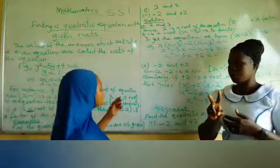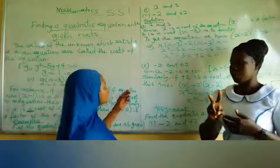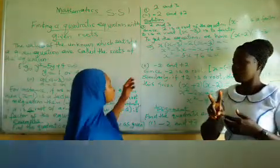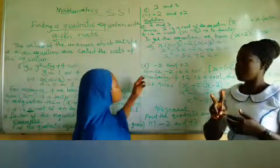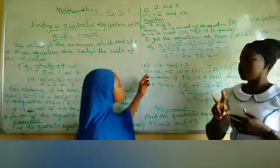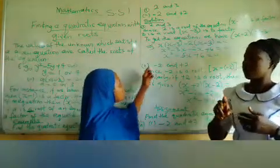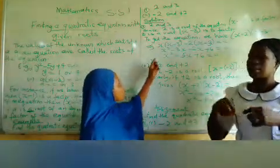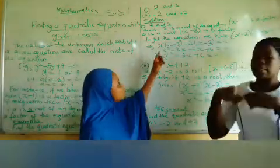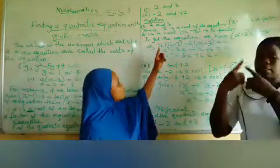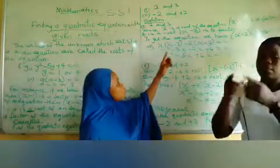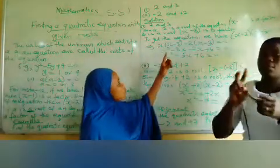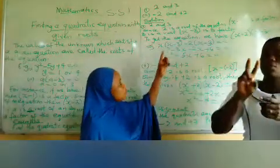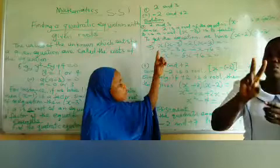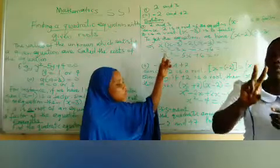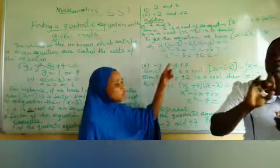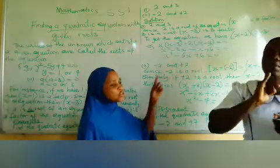Since 2 is a root of the equation,